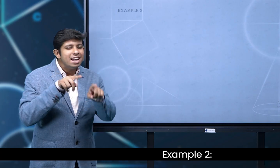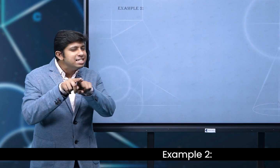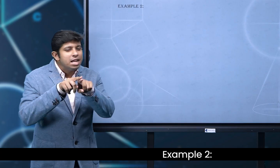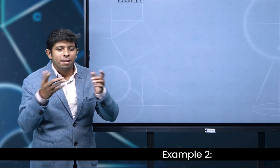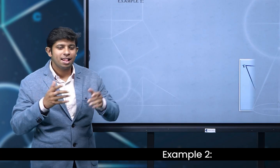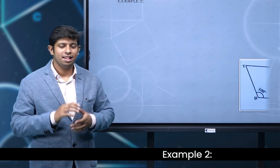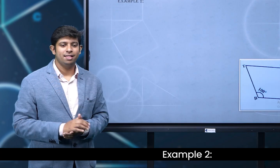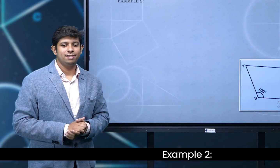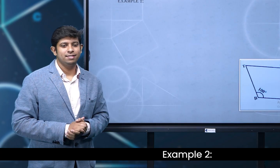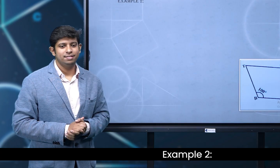Example 2.